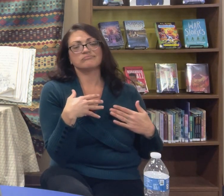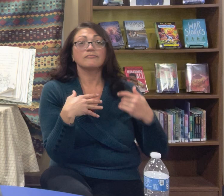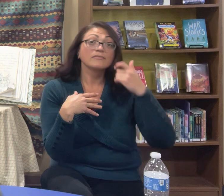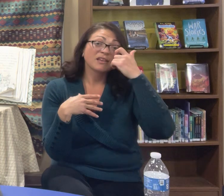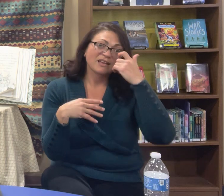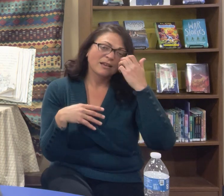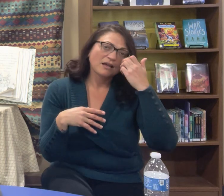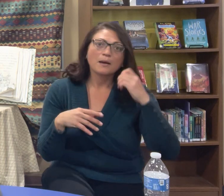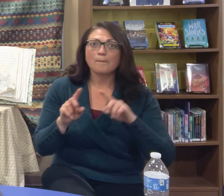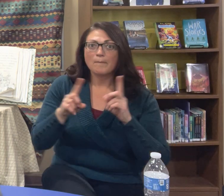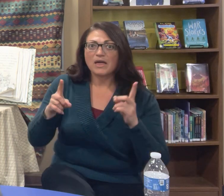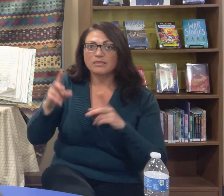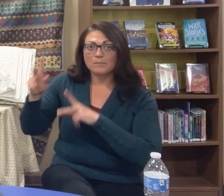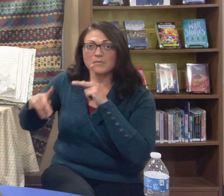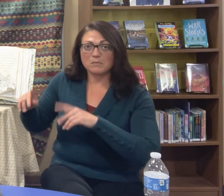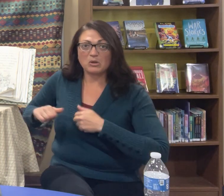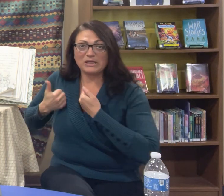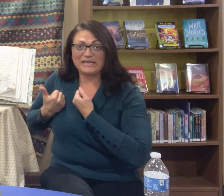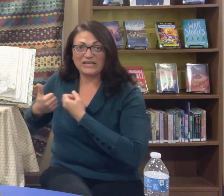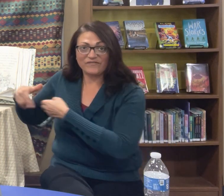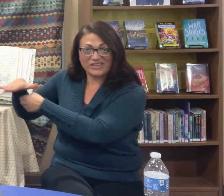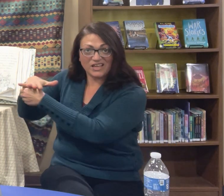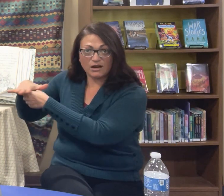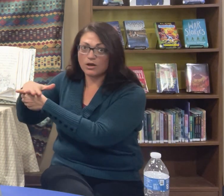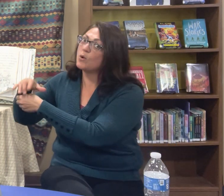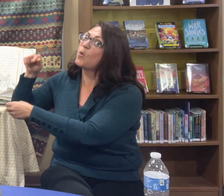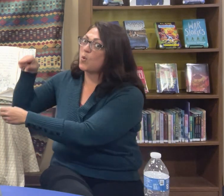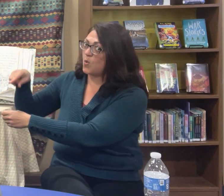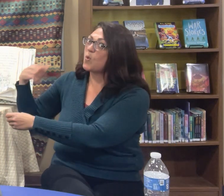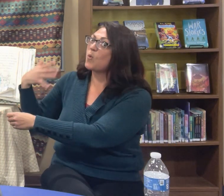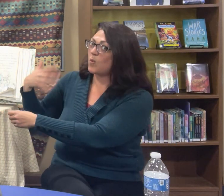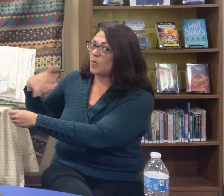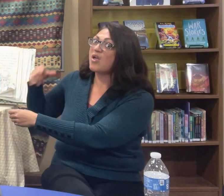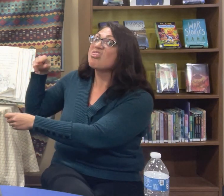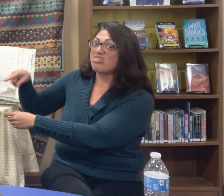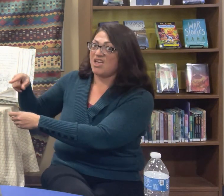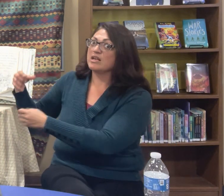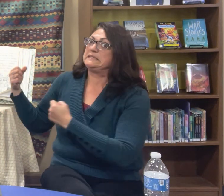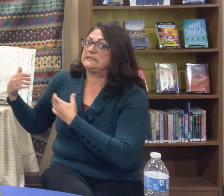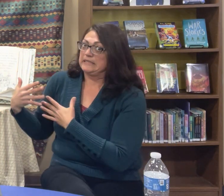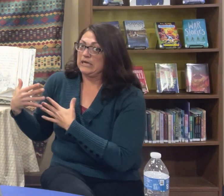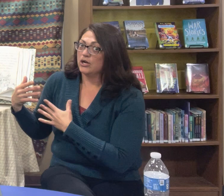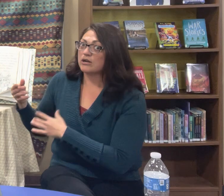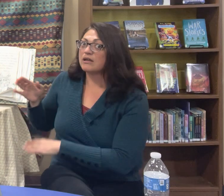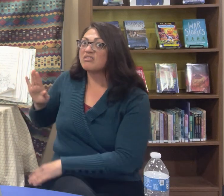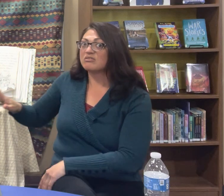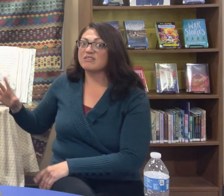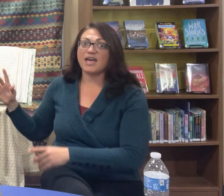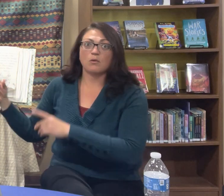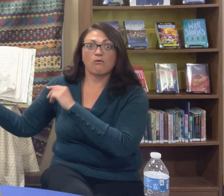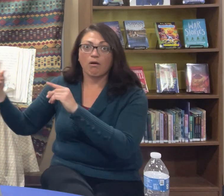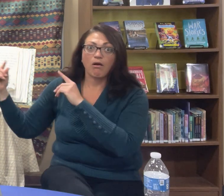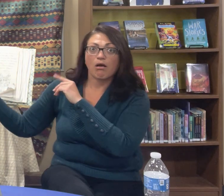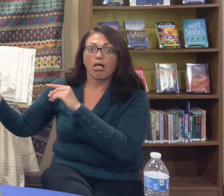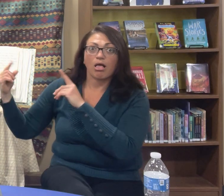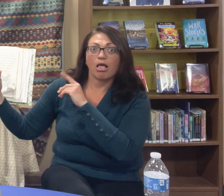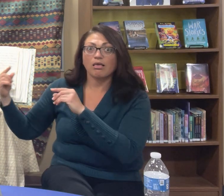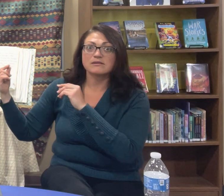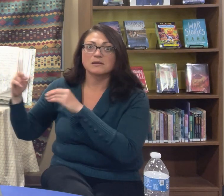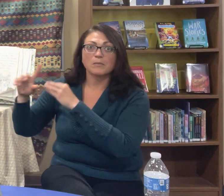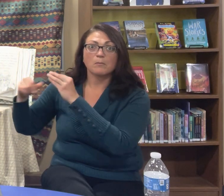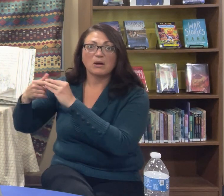But many of the villagers were. Soon they were talking about Mary's monster. Word traveled to a rich